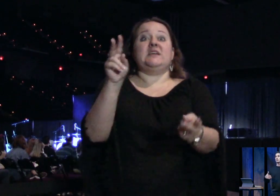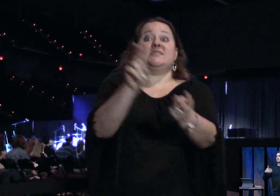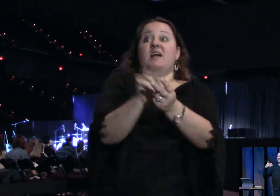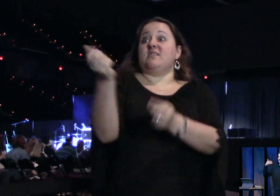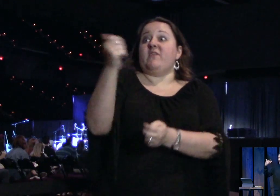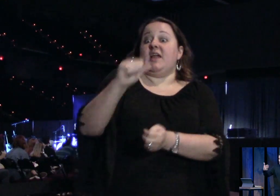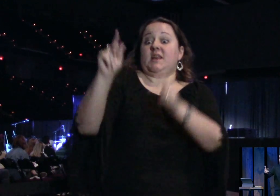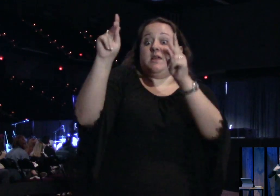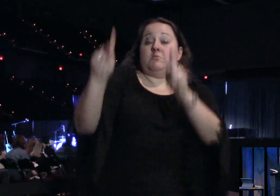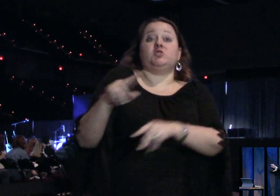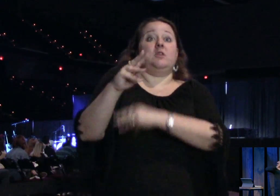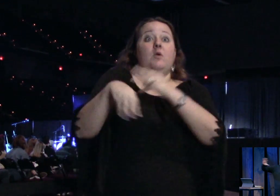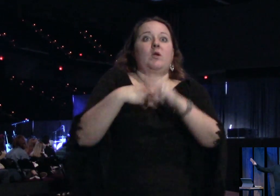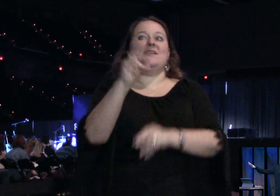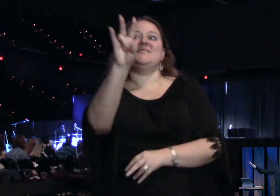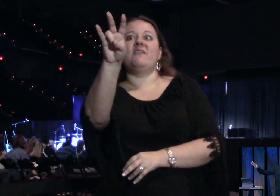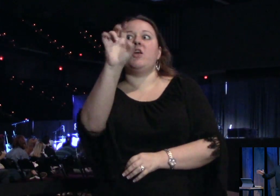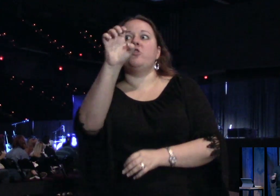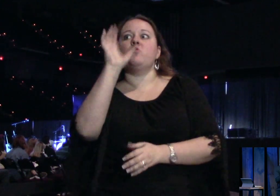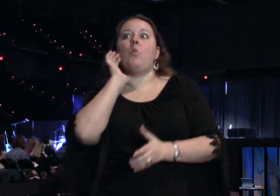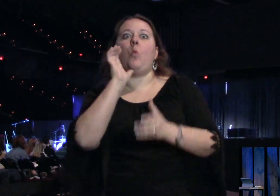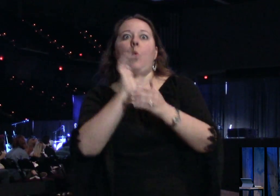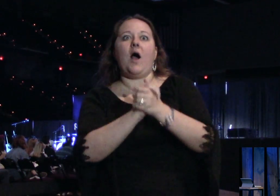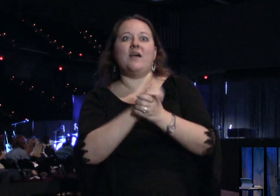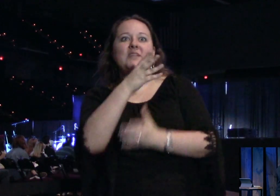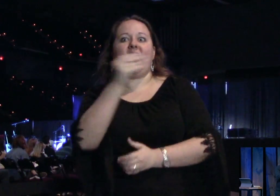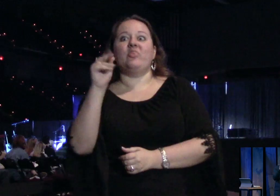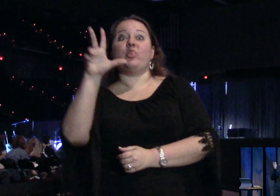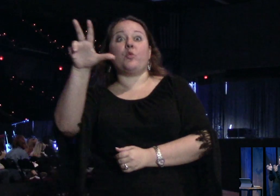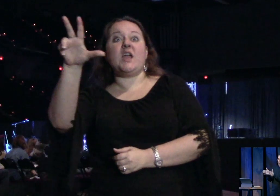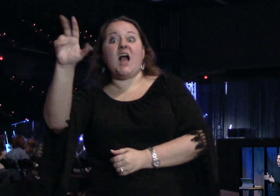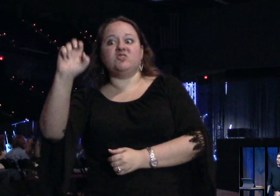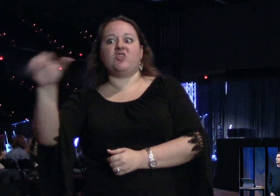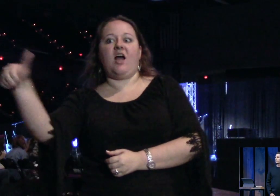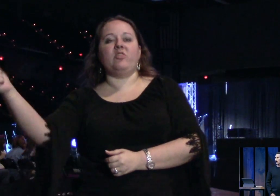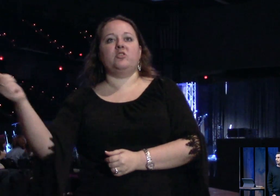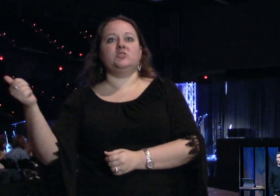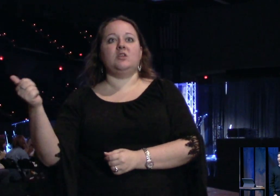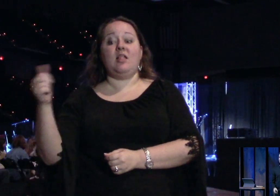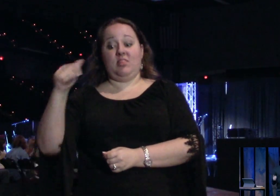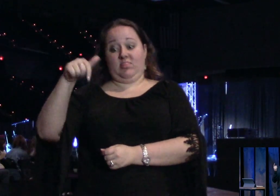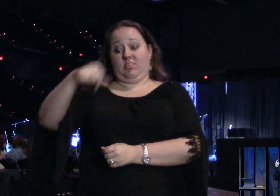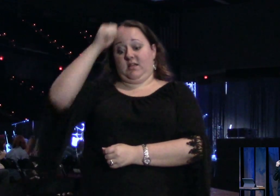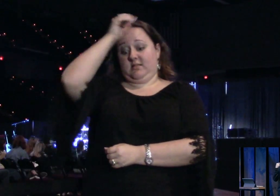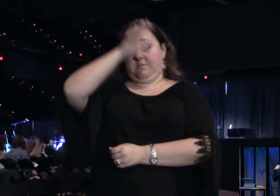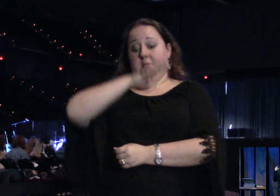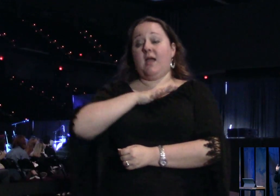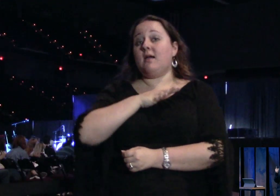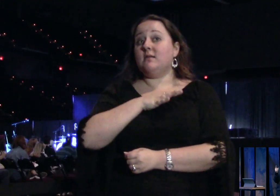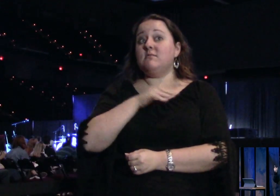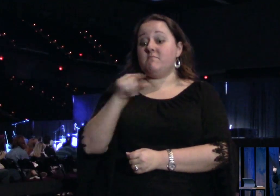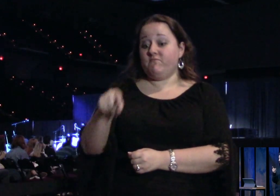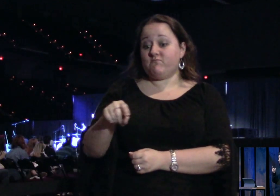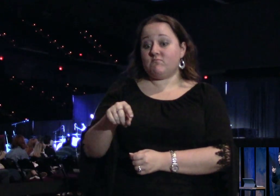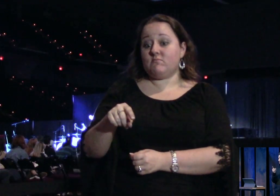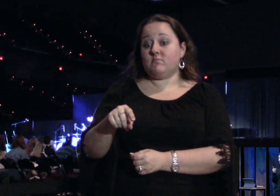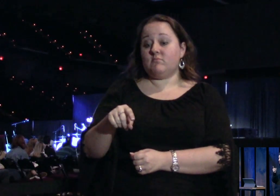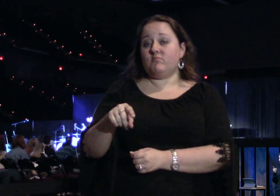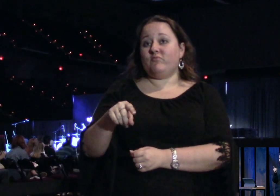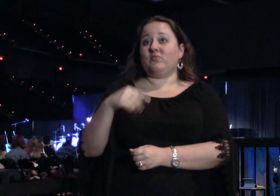the most sex of any man in the world with 700 wives and 300 concubines. This man